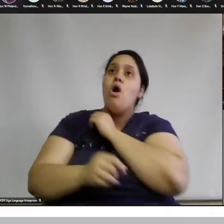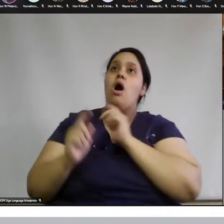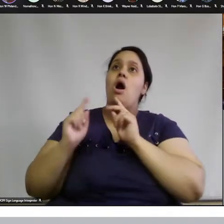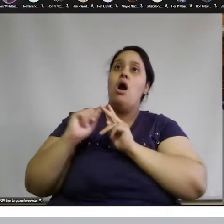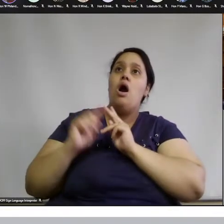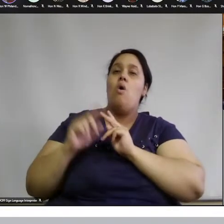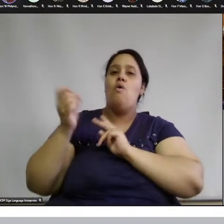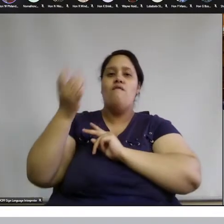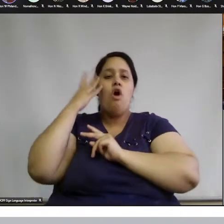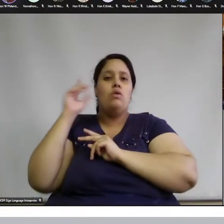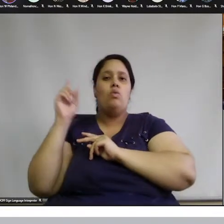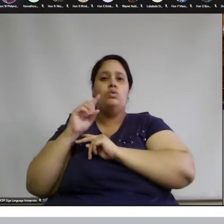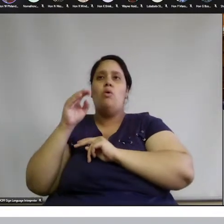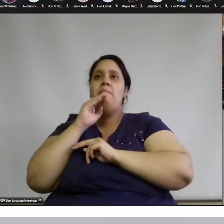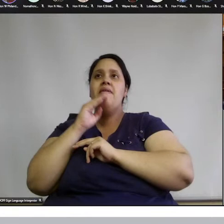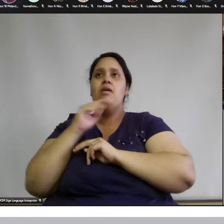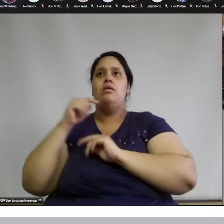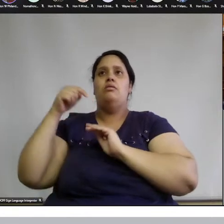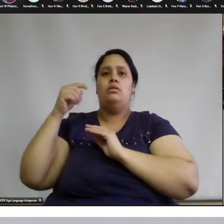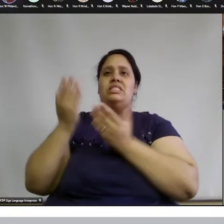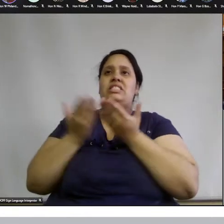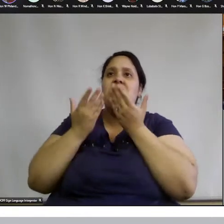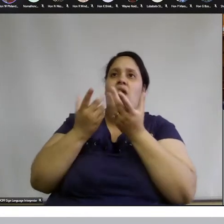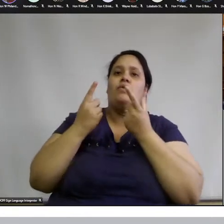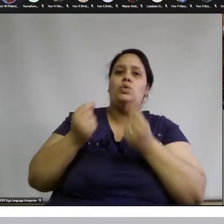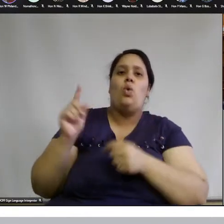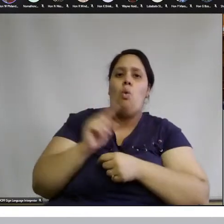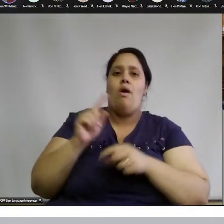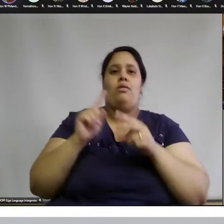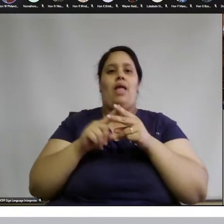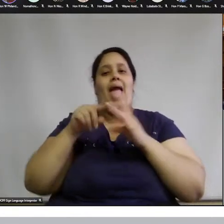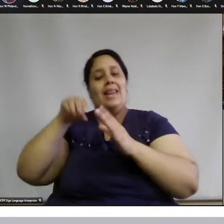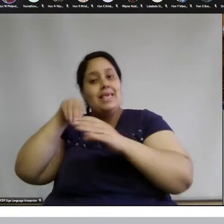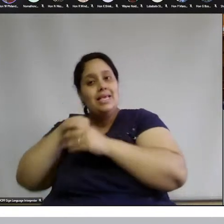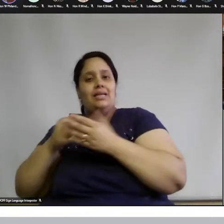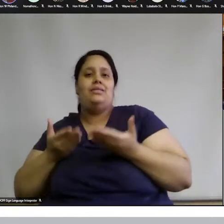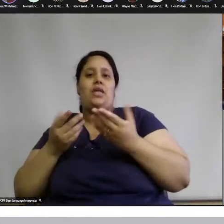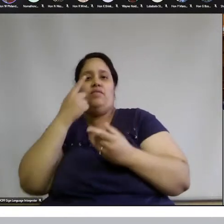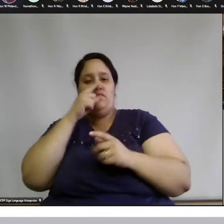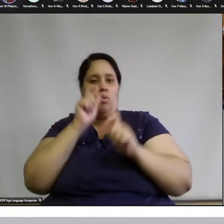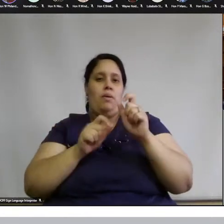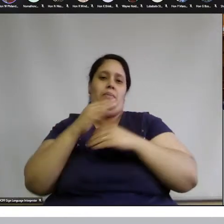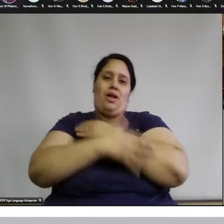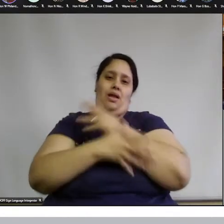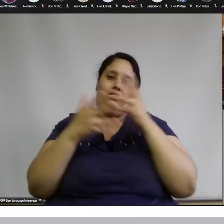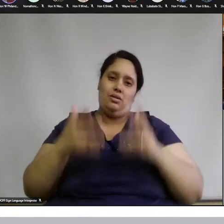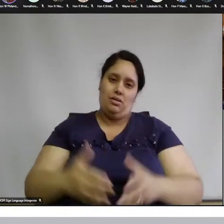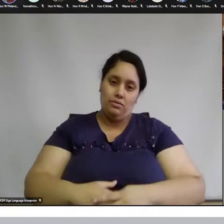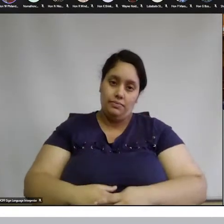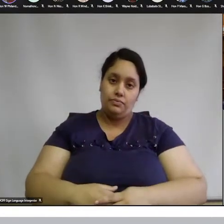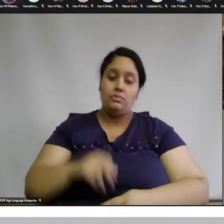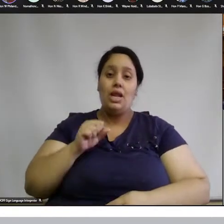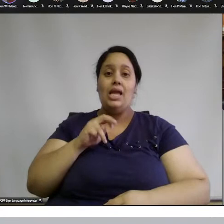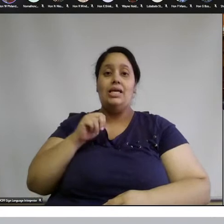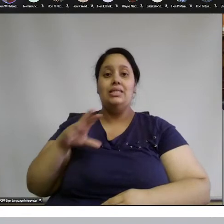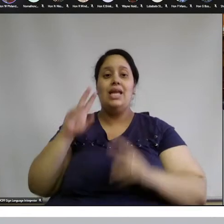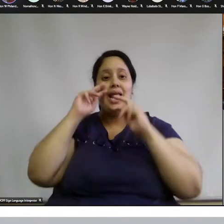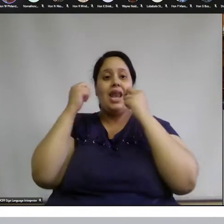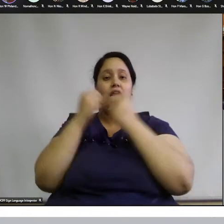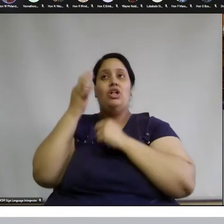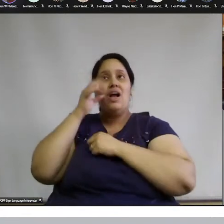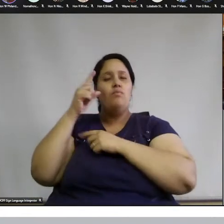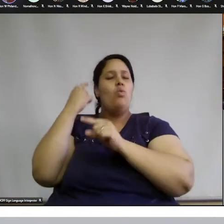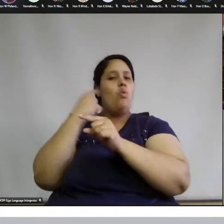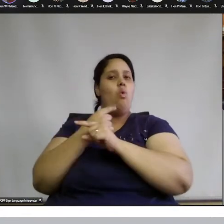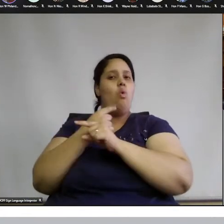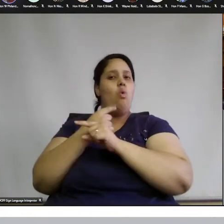long forgotten what it is to be of service and in service to the people of this country. An ANC national government that is out